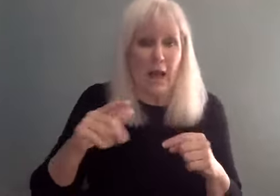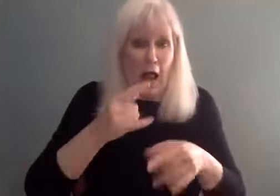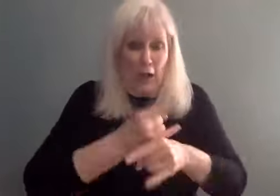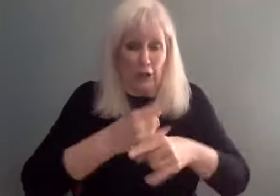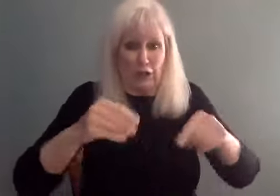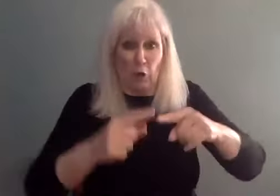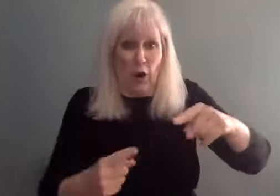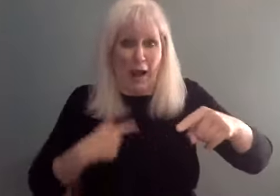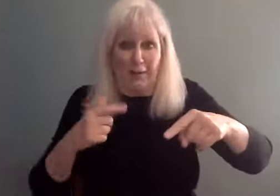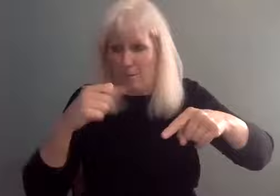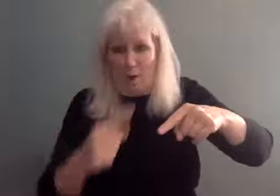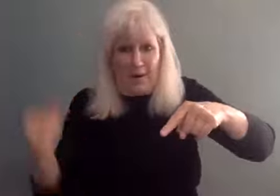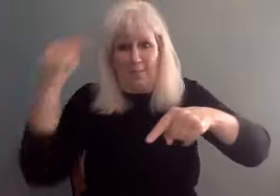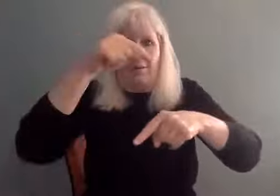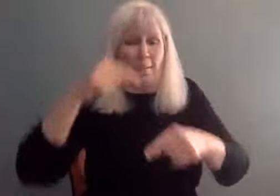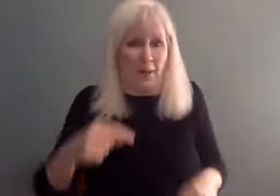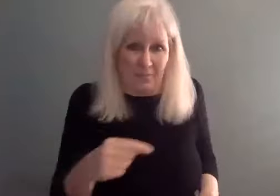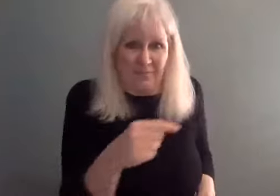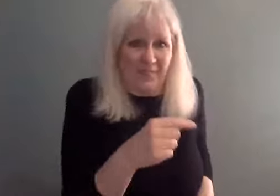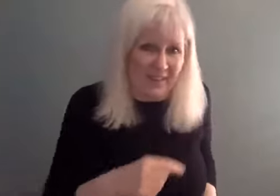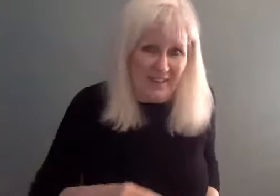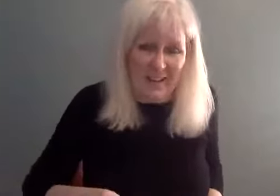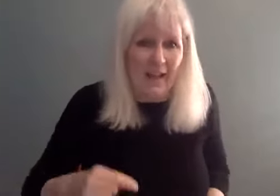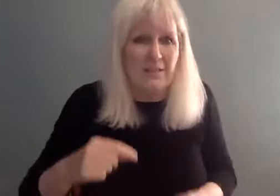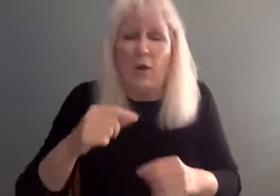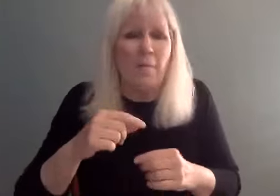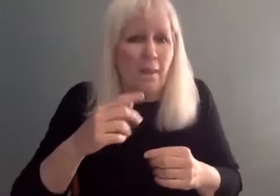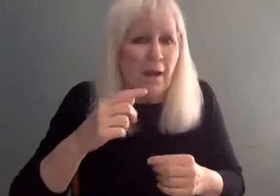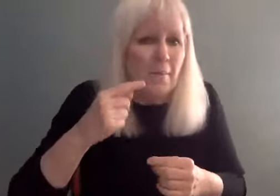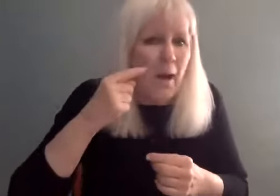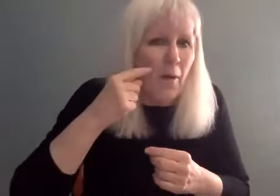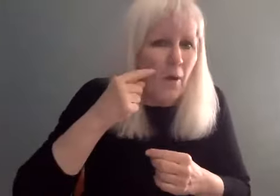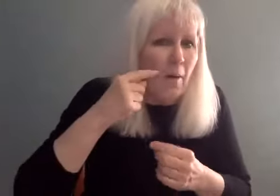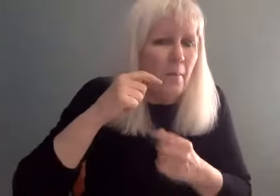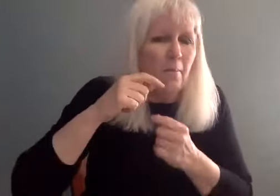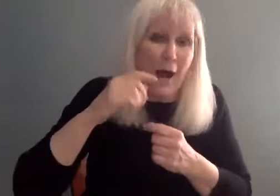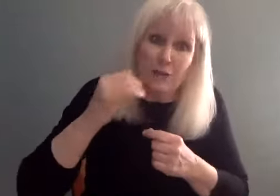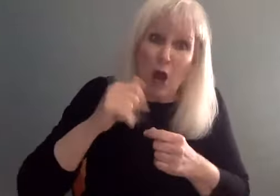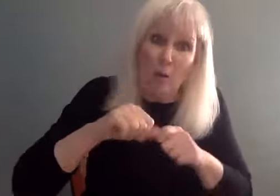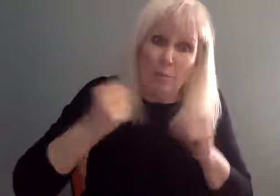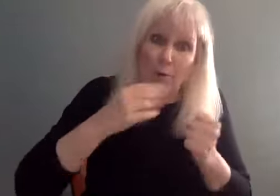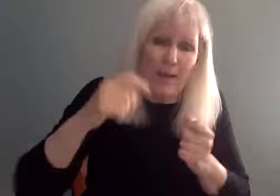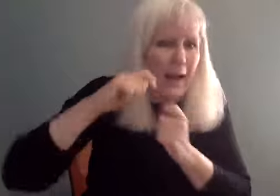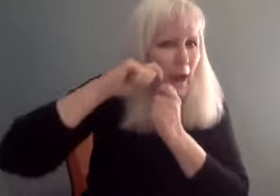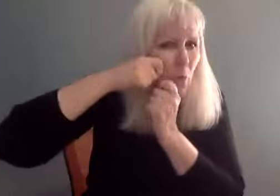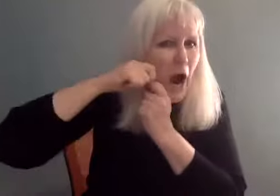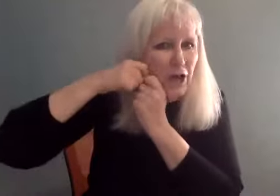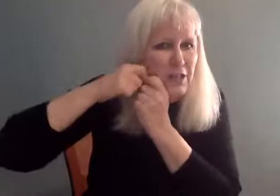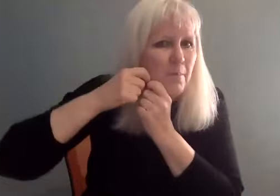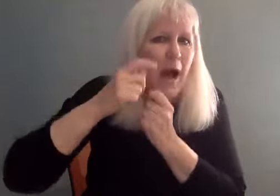the hole where the tooth had been kicked out through the wires on my face because my jaw was pretty badly broken. And I think about it too, because I think,